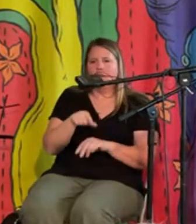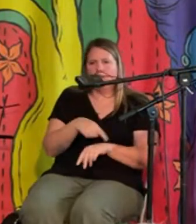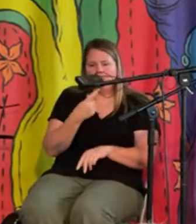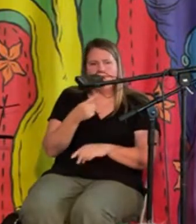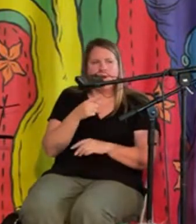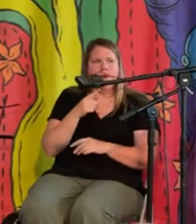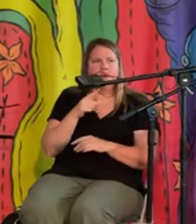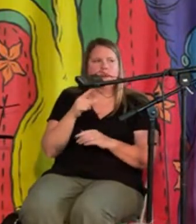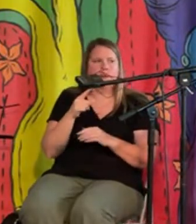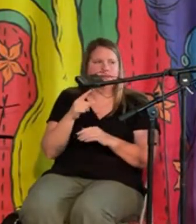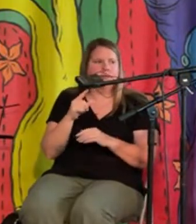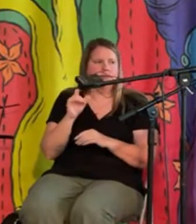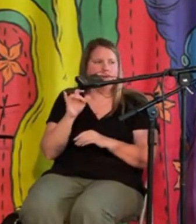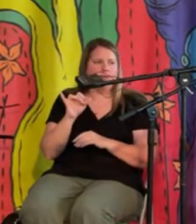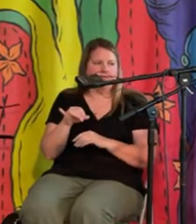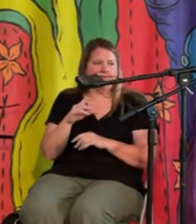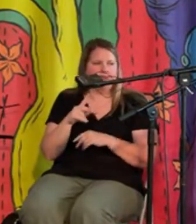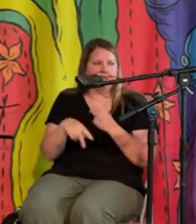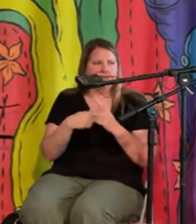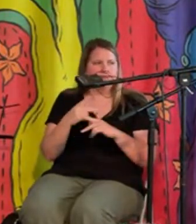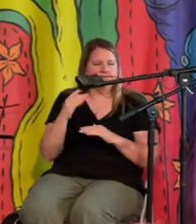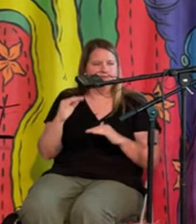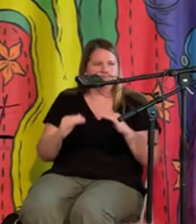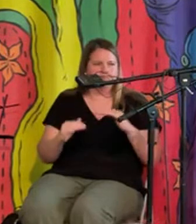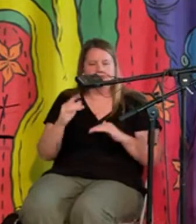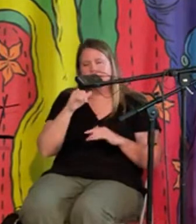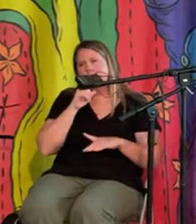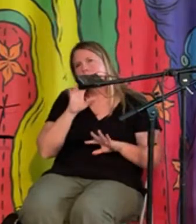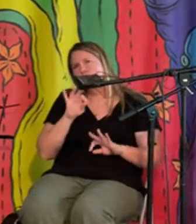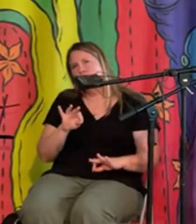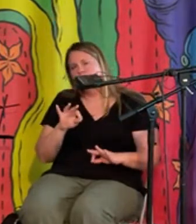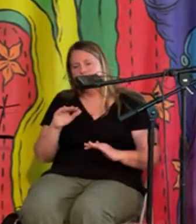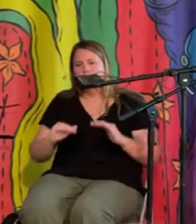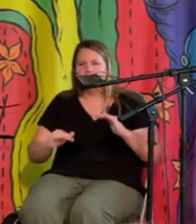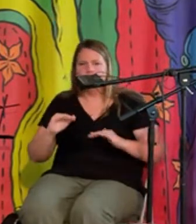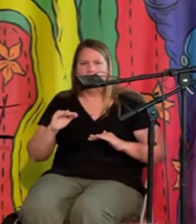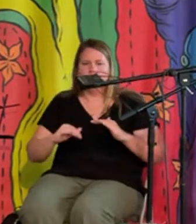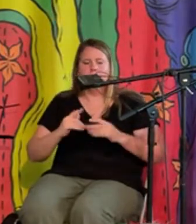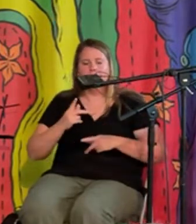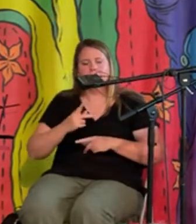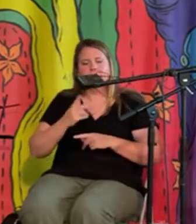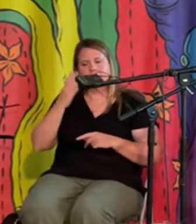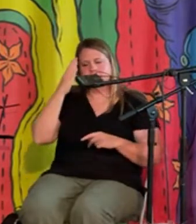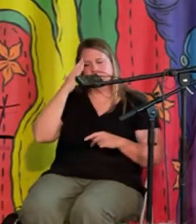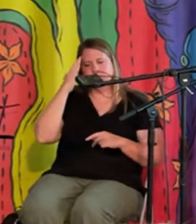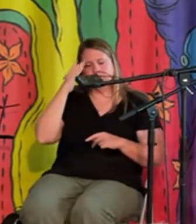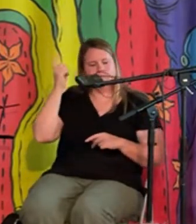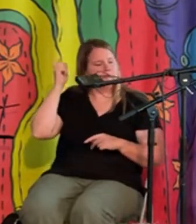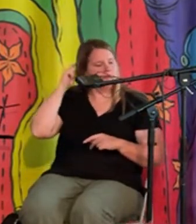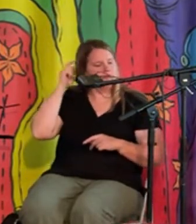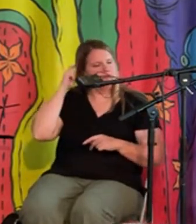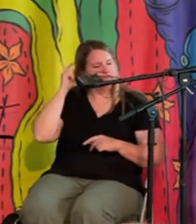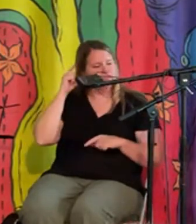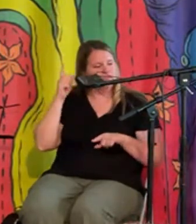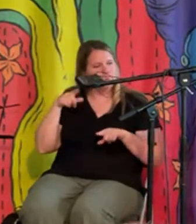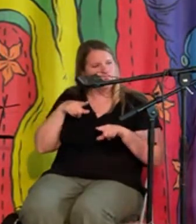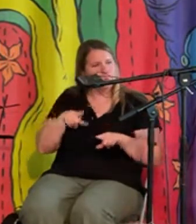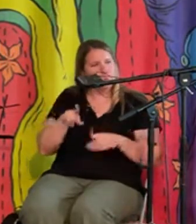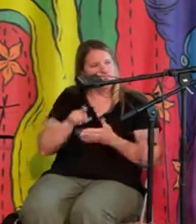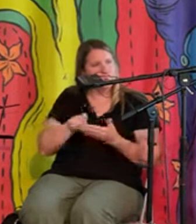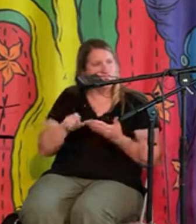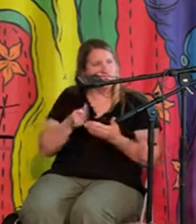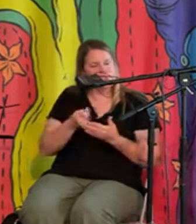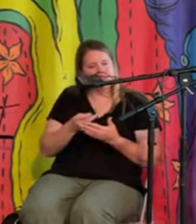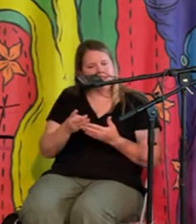important, I think, that kind of texture and the balance. It doesn't have to be balanced necessarily, but just keeping in mind as you're writing. So I think there are quite a few that are out